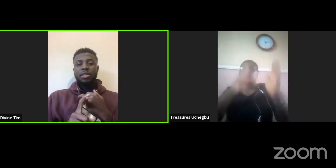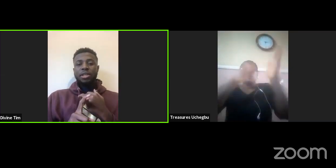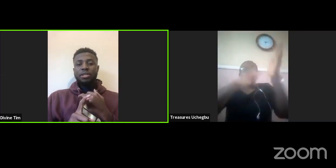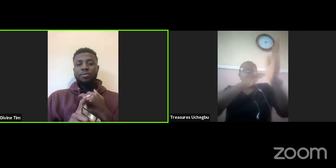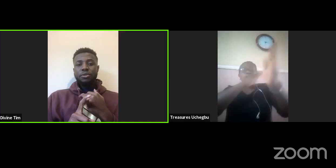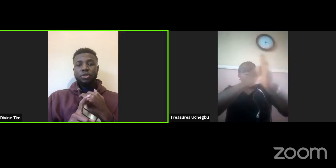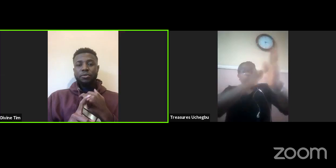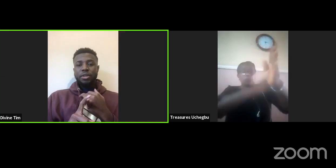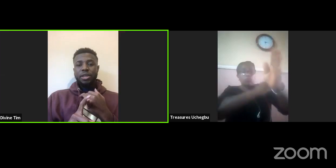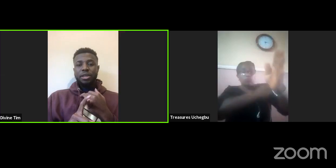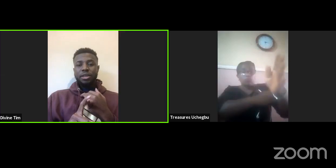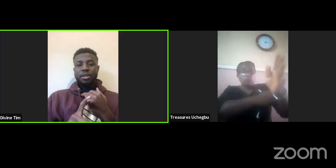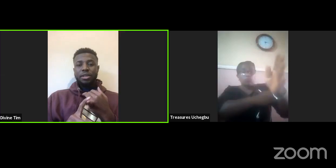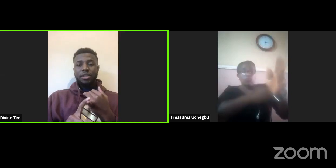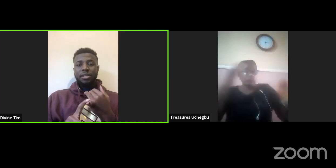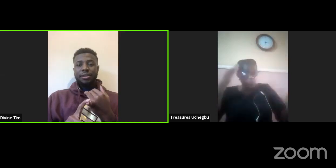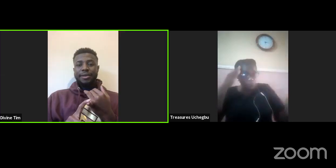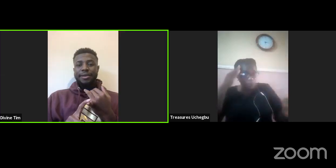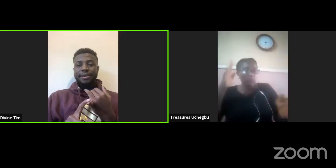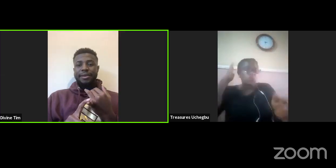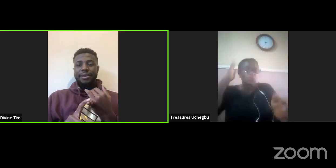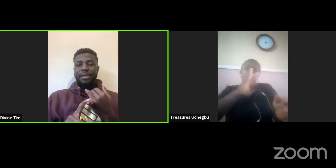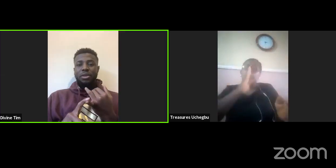a qualitative survey,